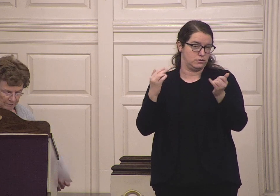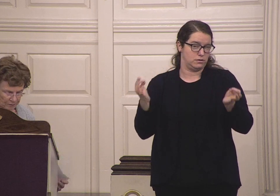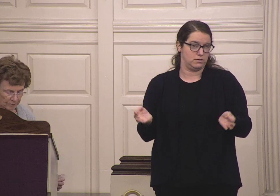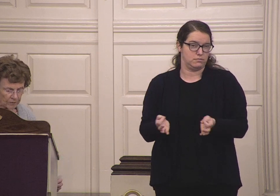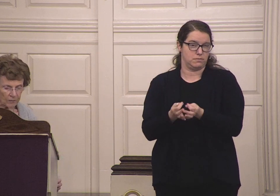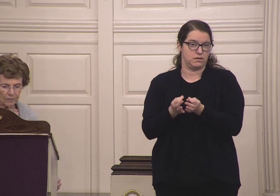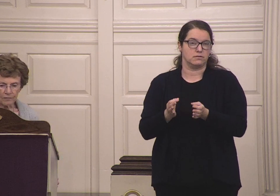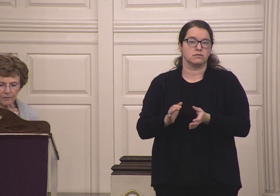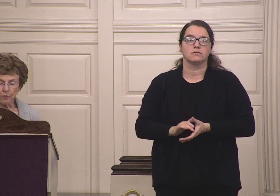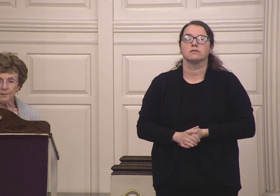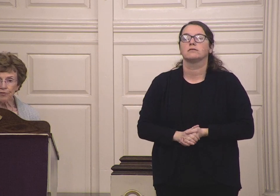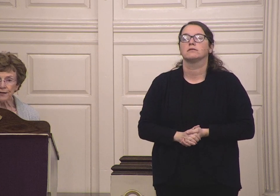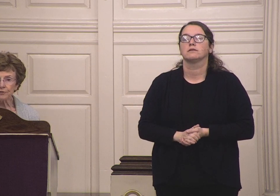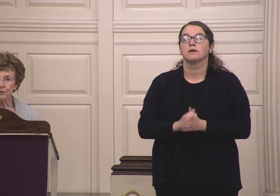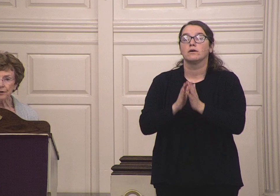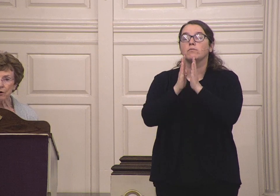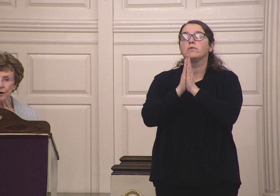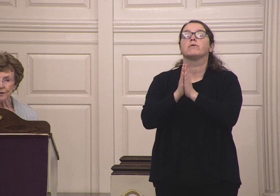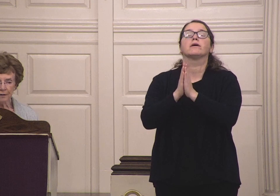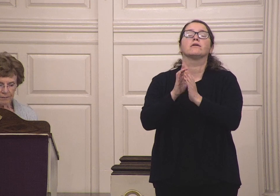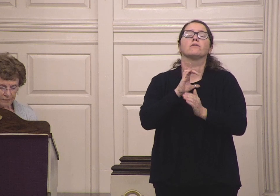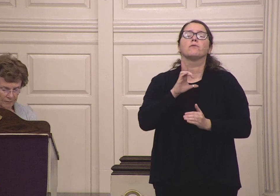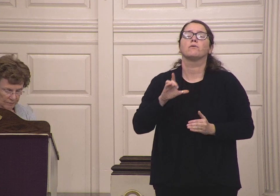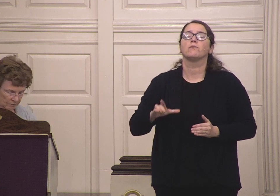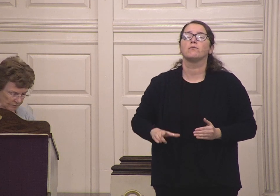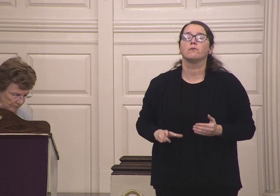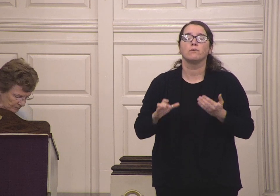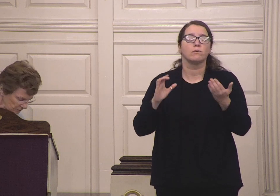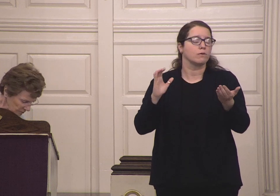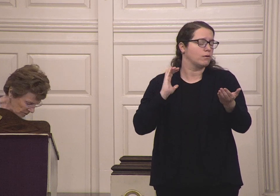celebrated. We pray to the Lord.